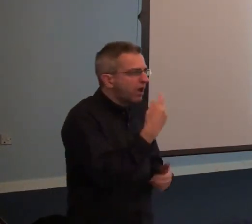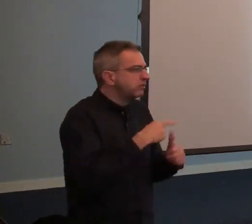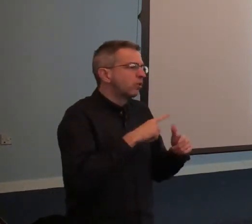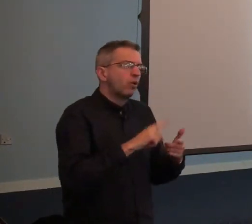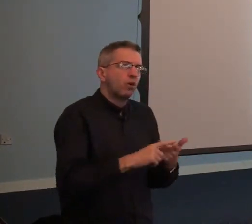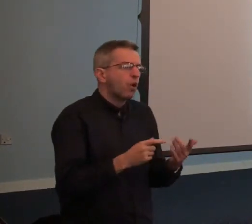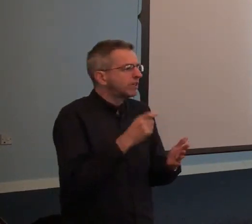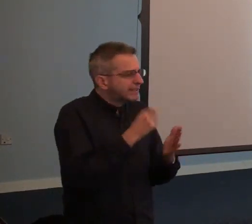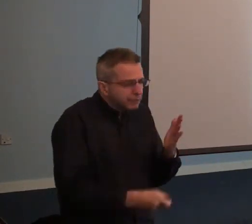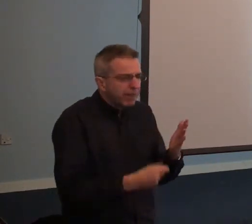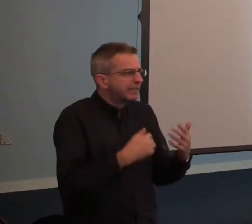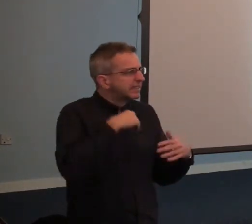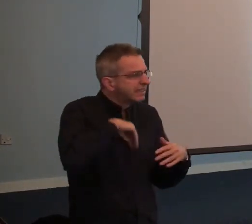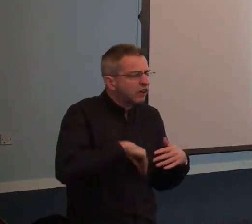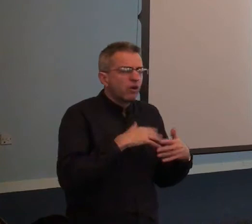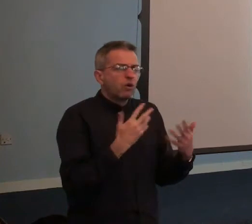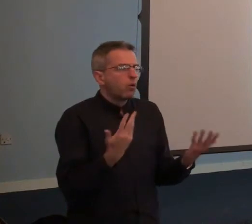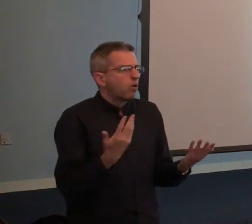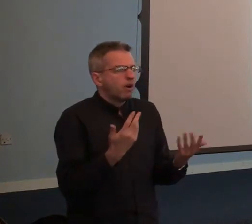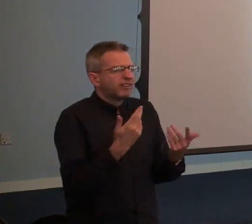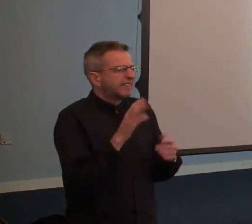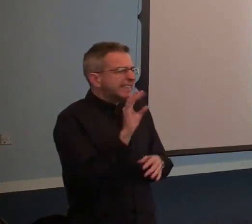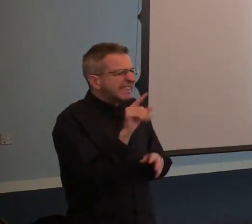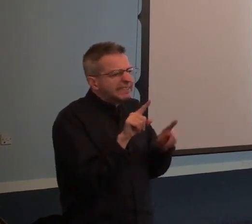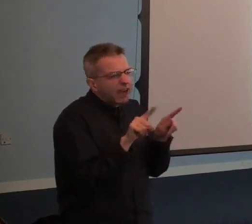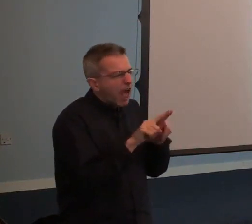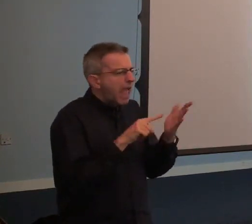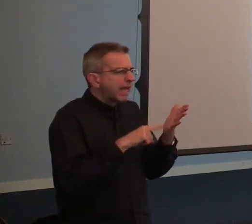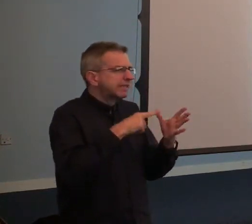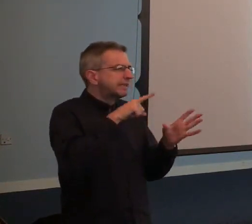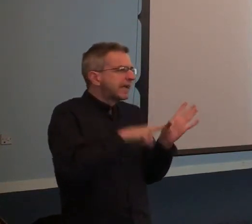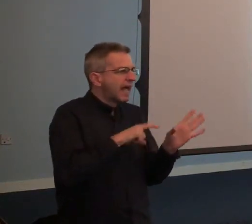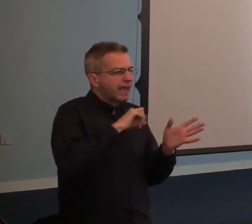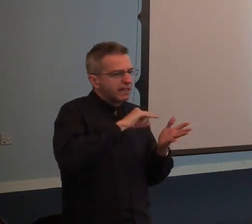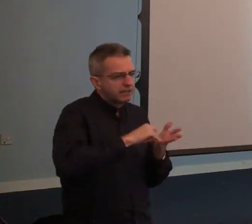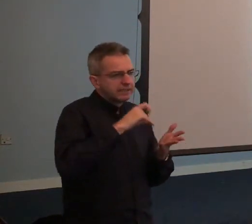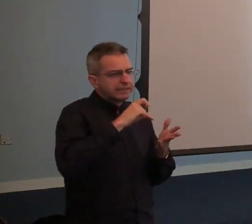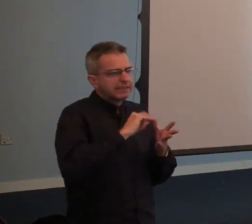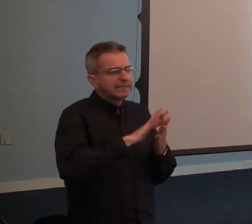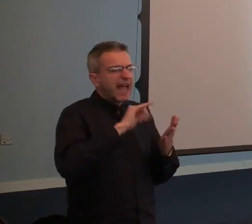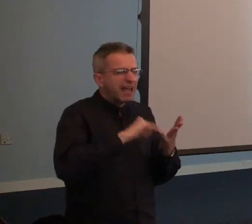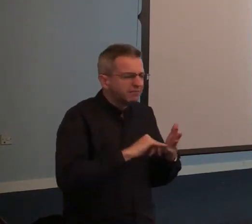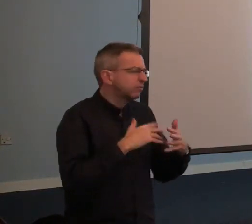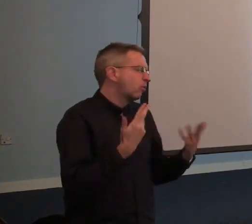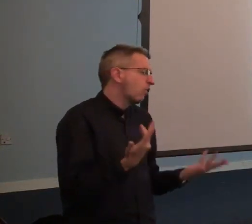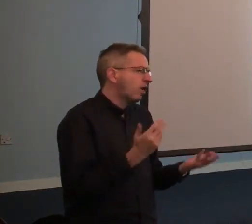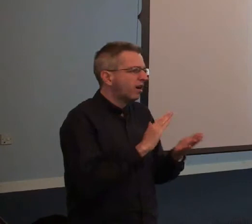it's deafness or blindness or any other physical disabilities or diseases, you know, any